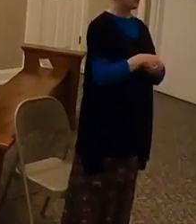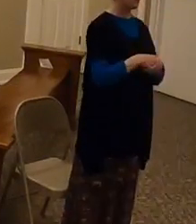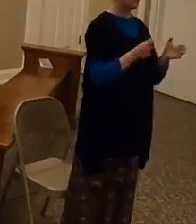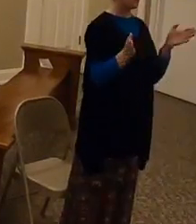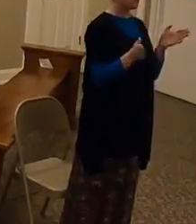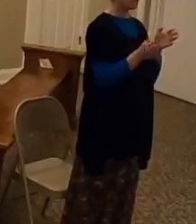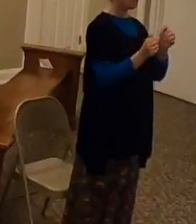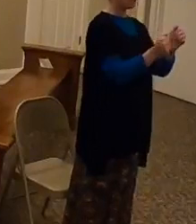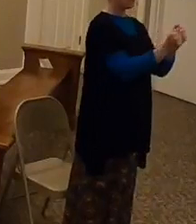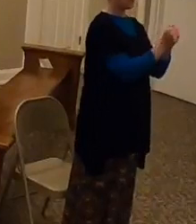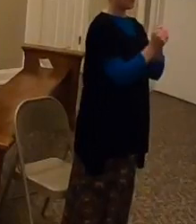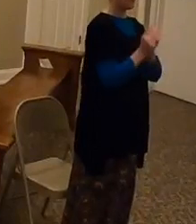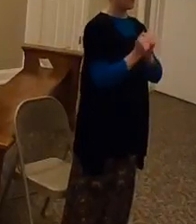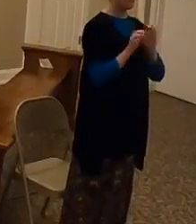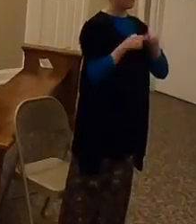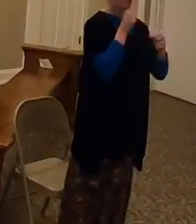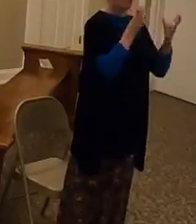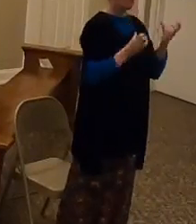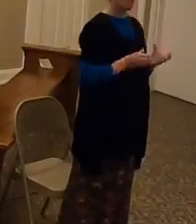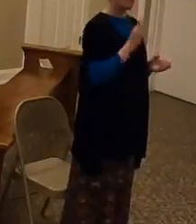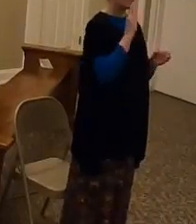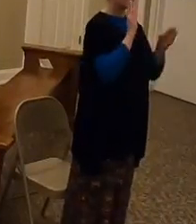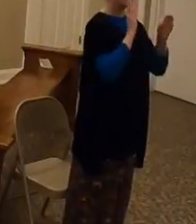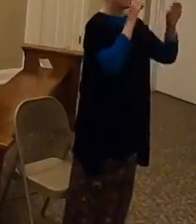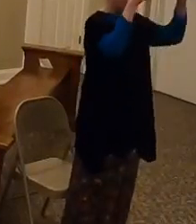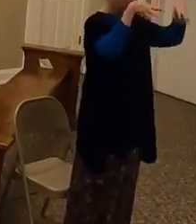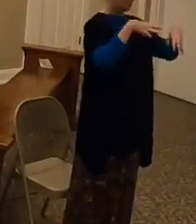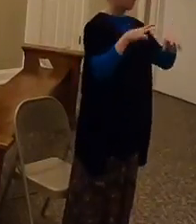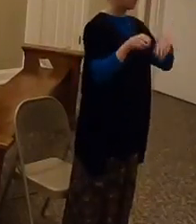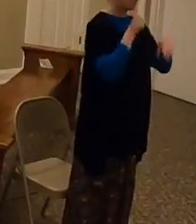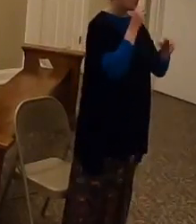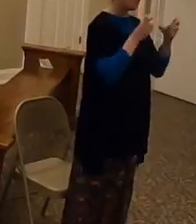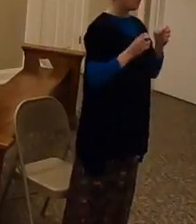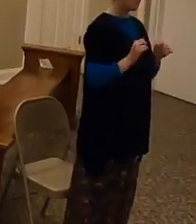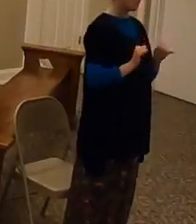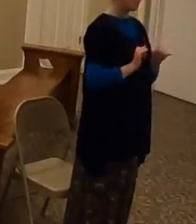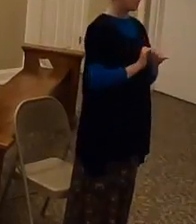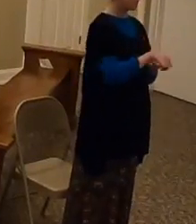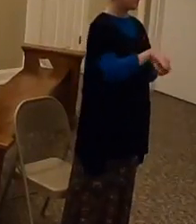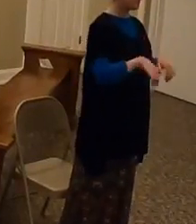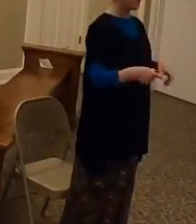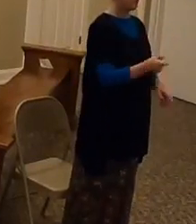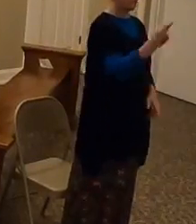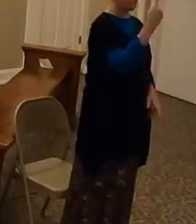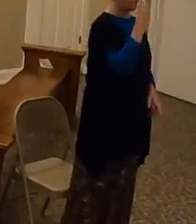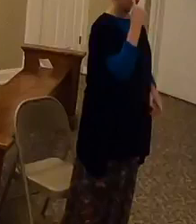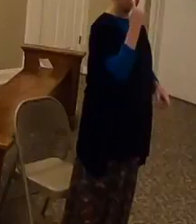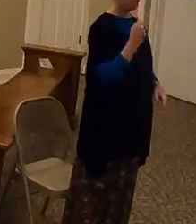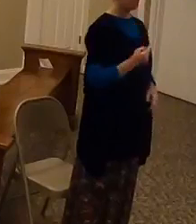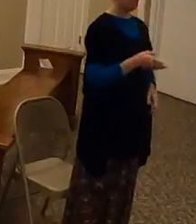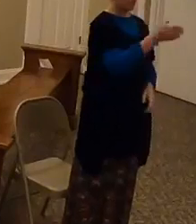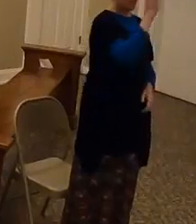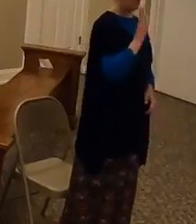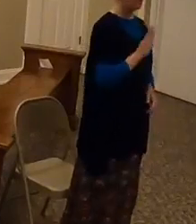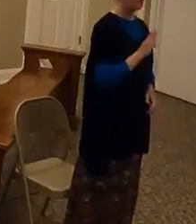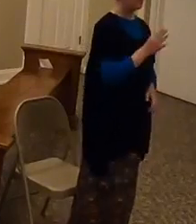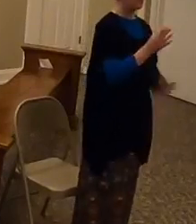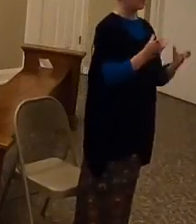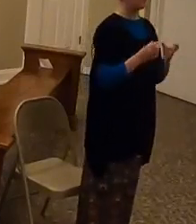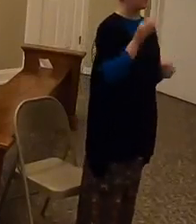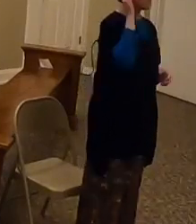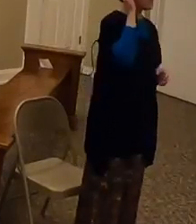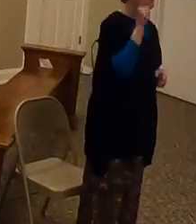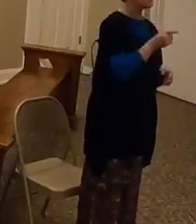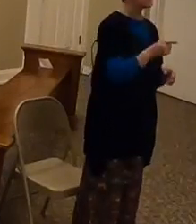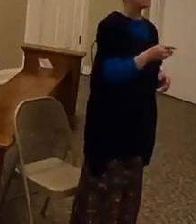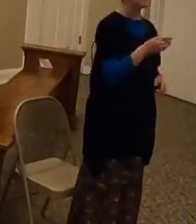close relationship. God, I don't want to be lost. I don't want to be left behind when you come back. But God, I want to hear